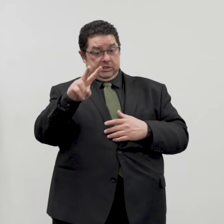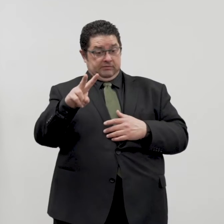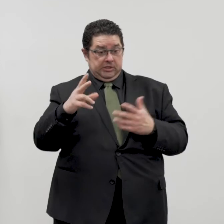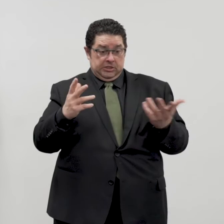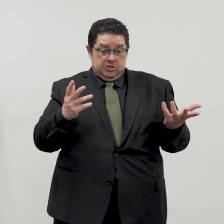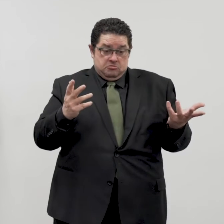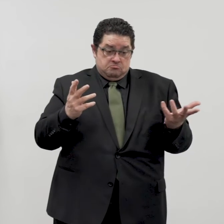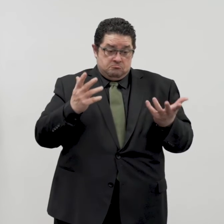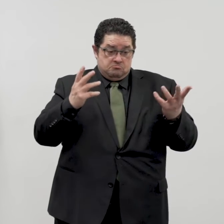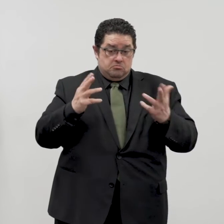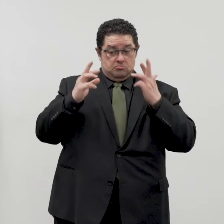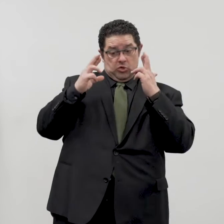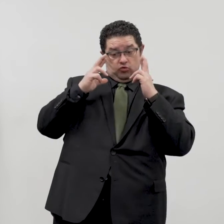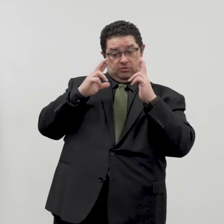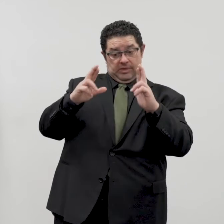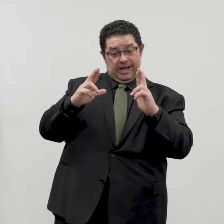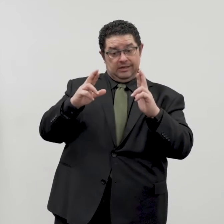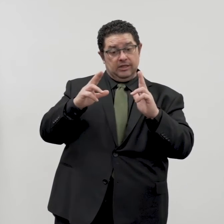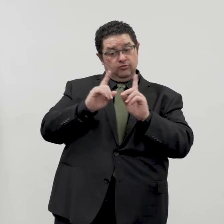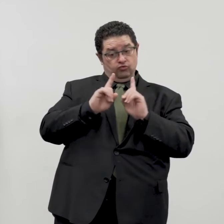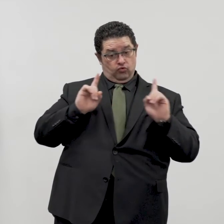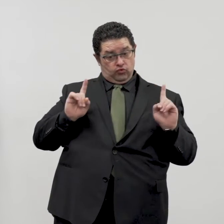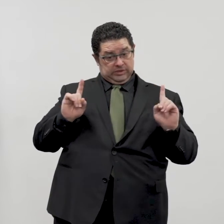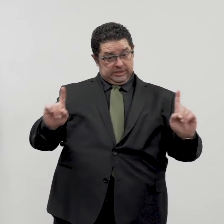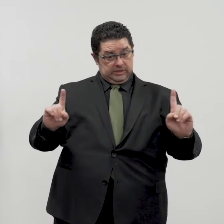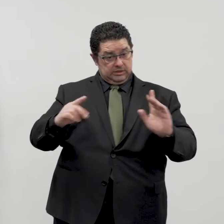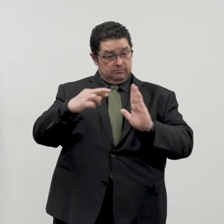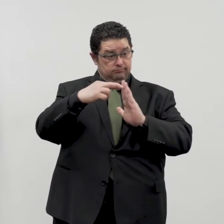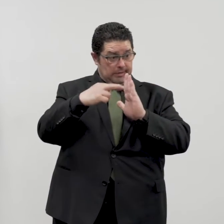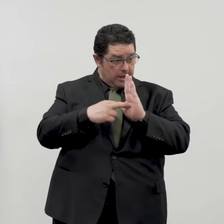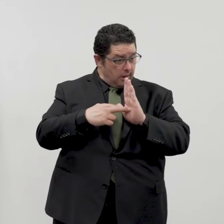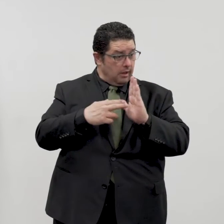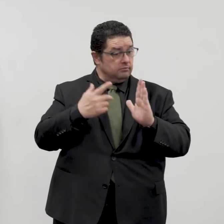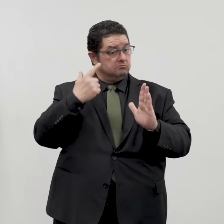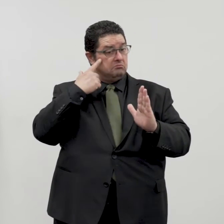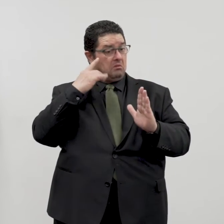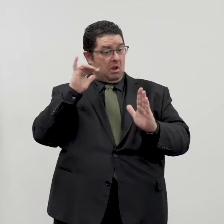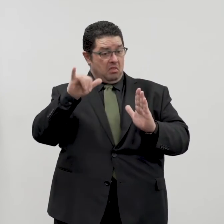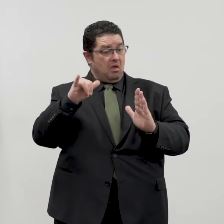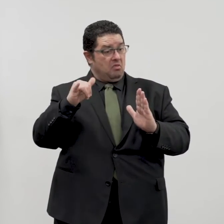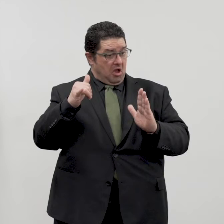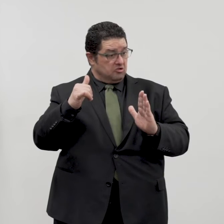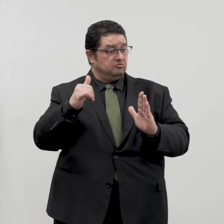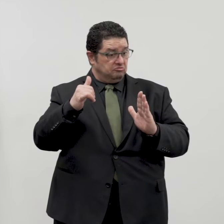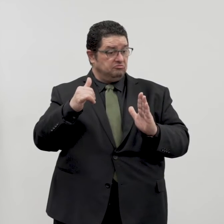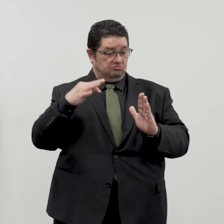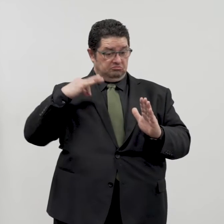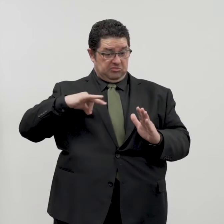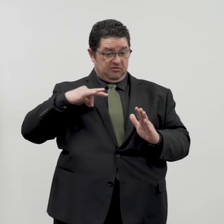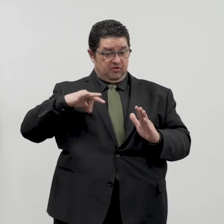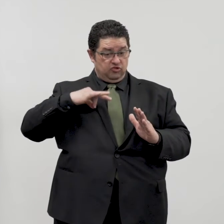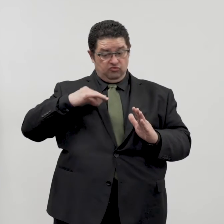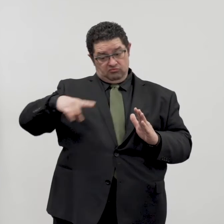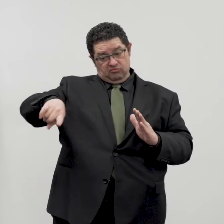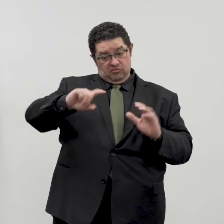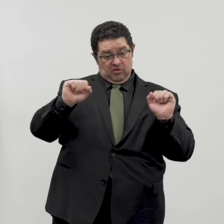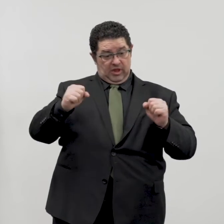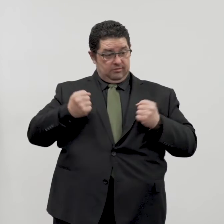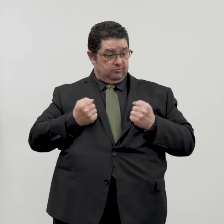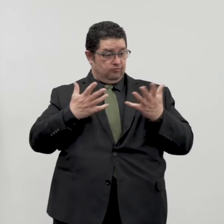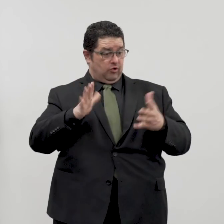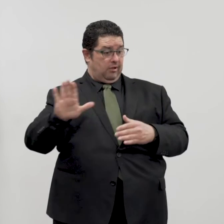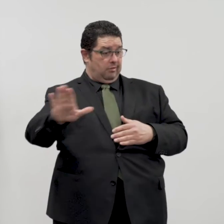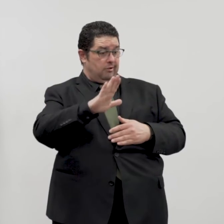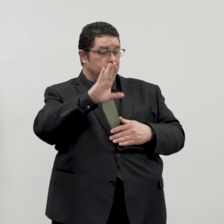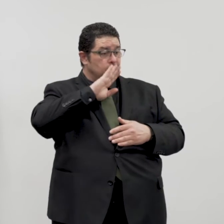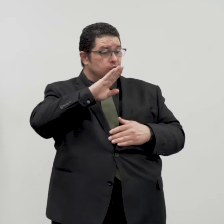been respecting social distance guidelines, and I think that's a productive way to communicate their concerns and their frustrations, and I don't have a